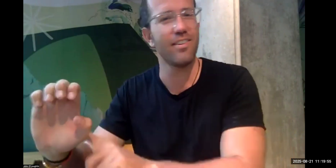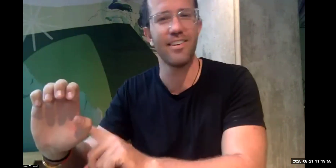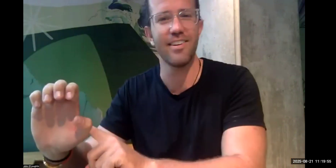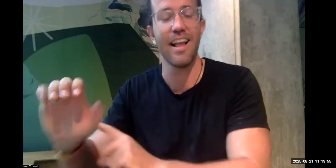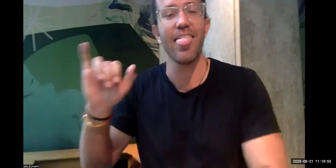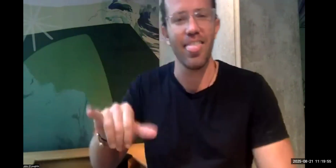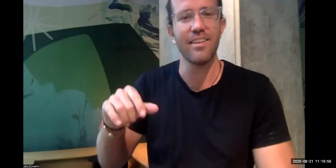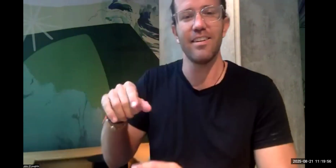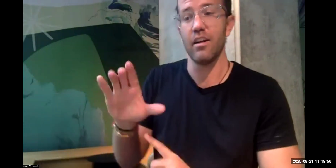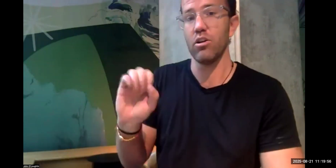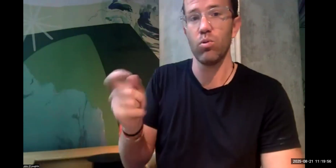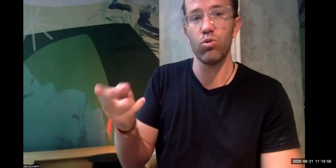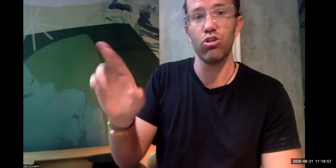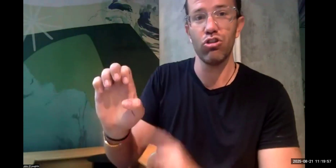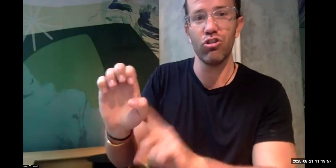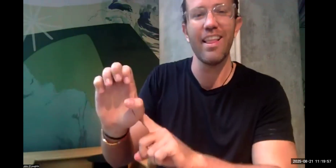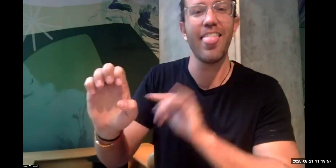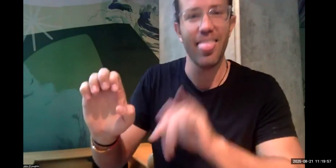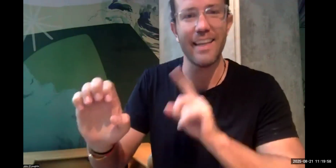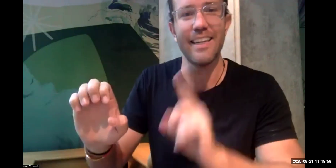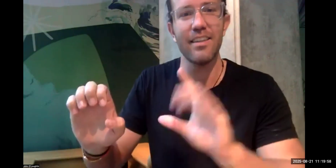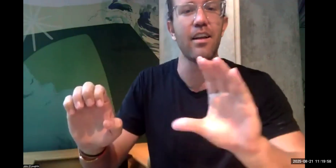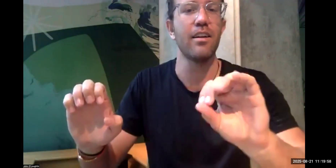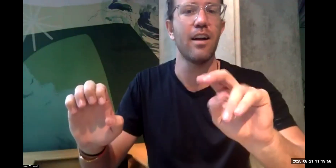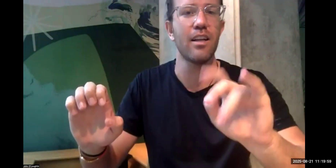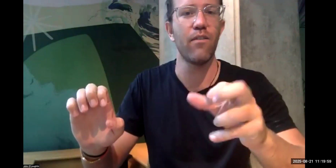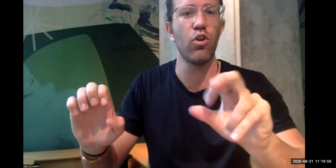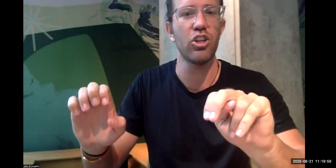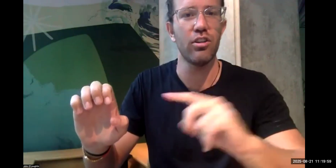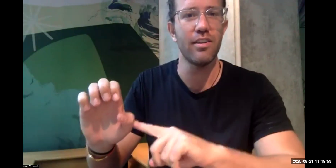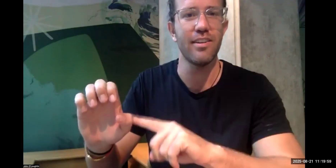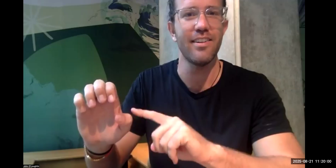me doing it this way. You see that closure,